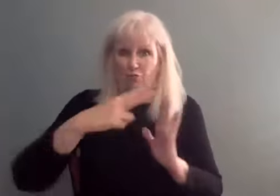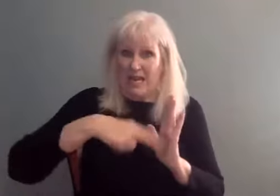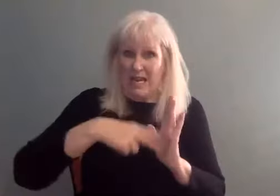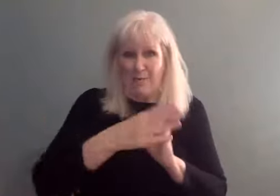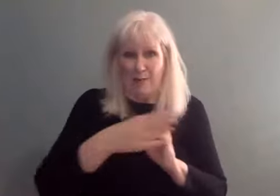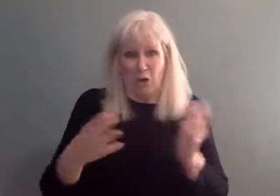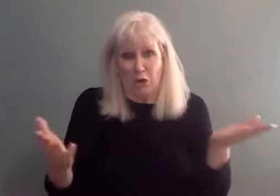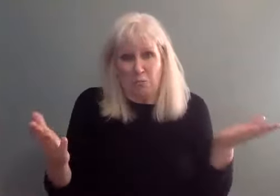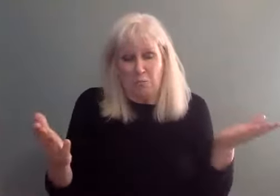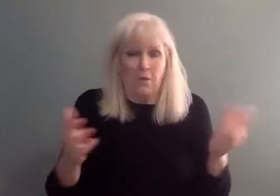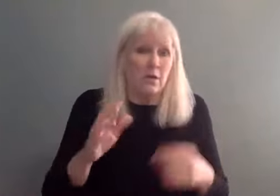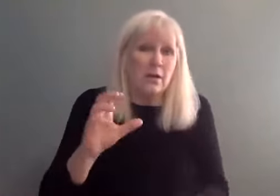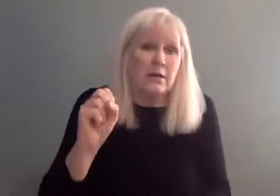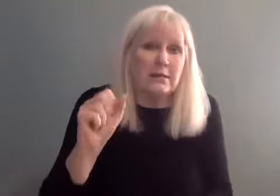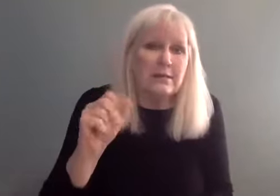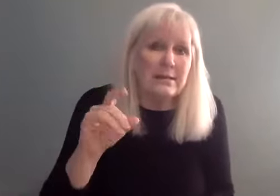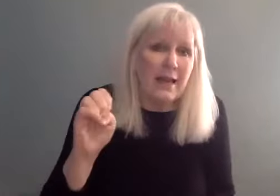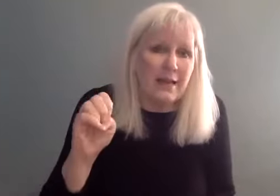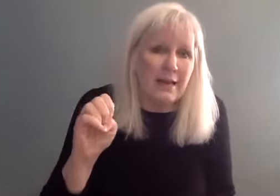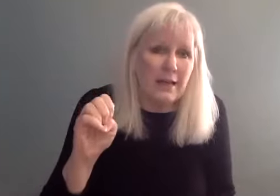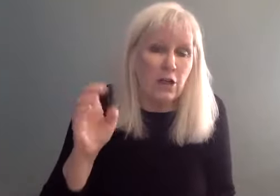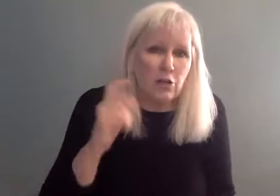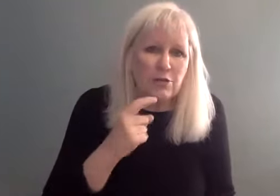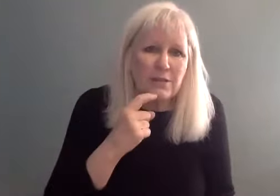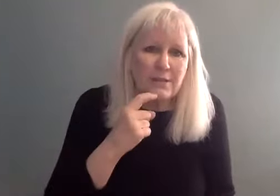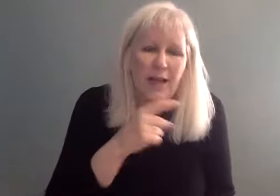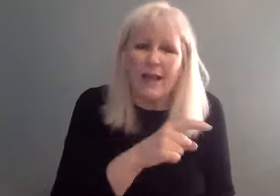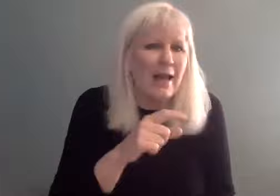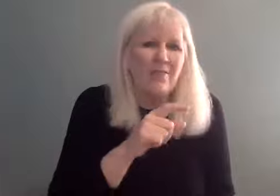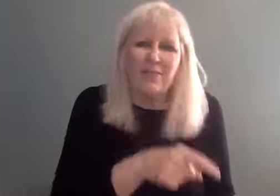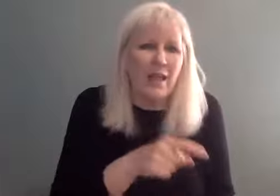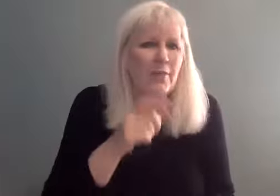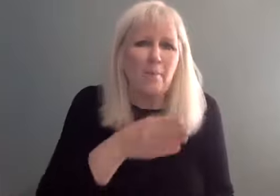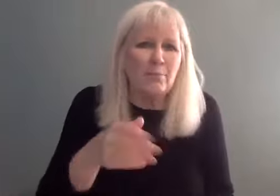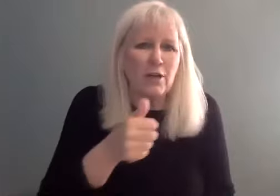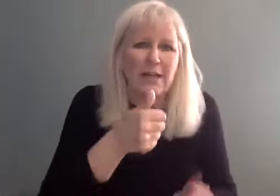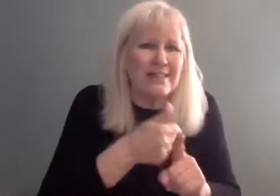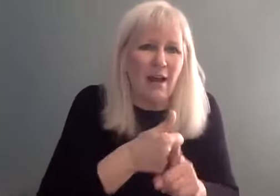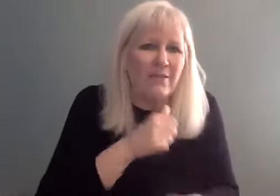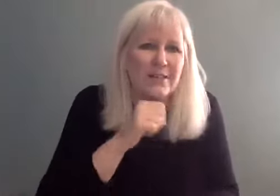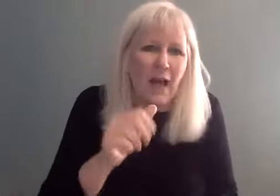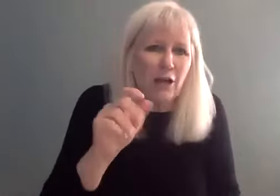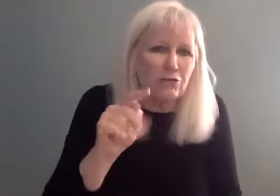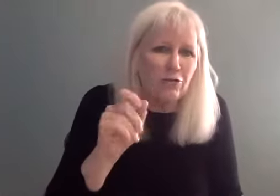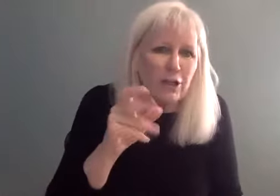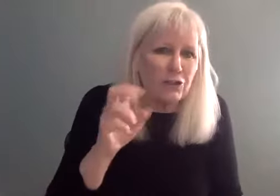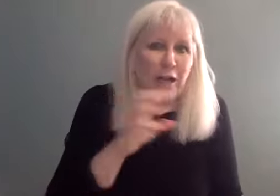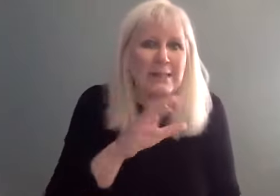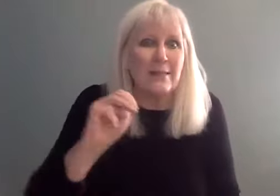Sandy used to say, it's not the treasure, it's the treasure map. It's how I get to my awakening. I have to have my own path,